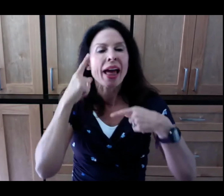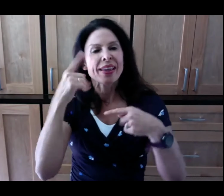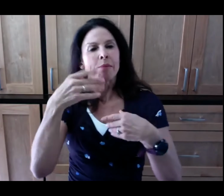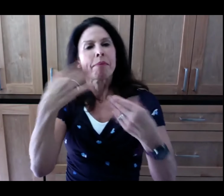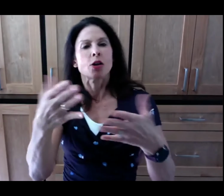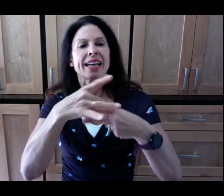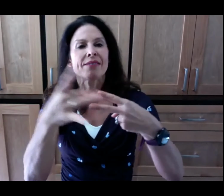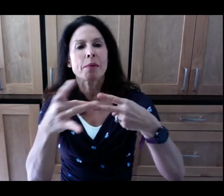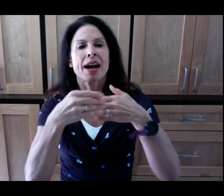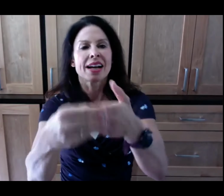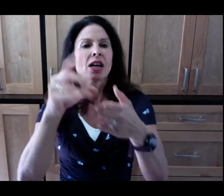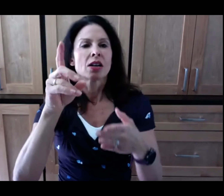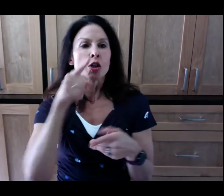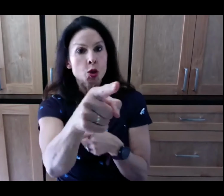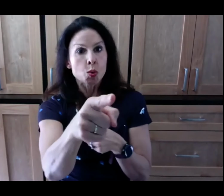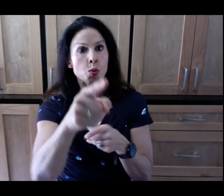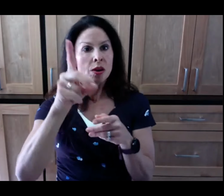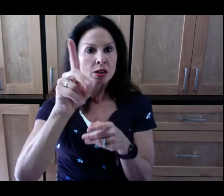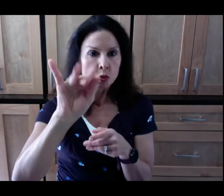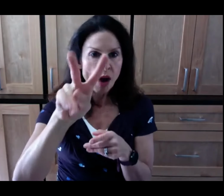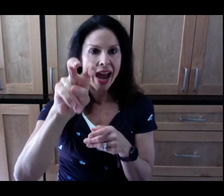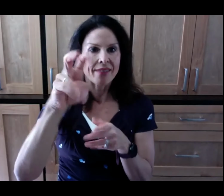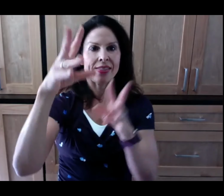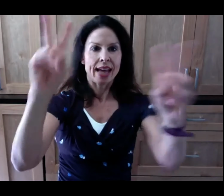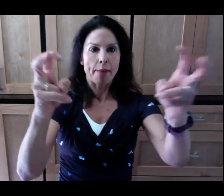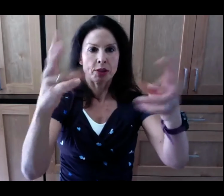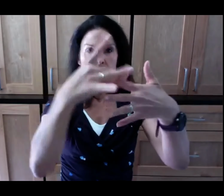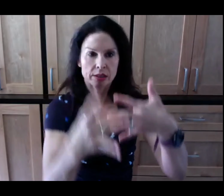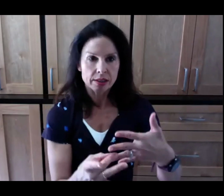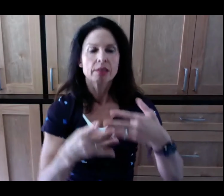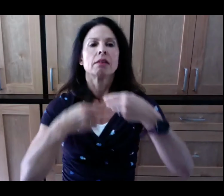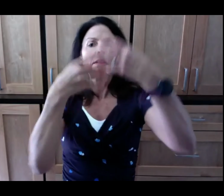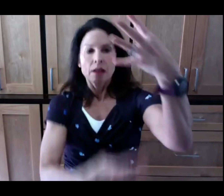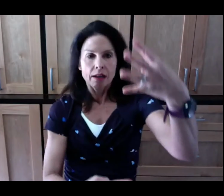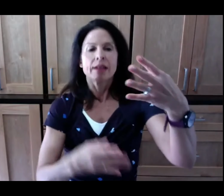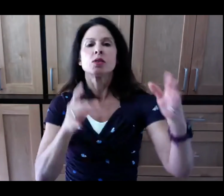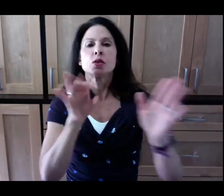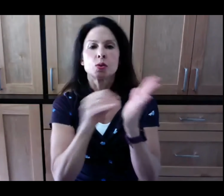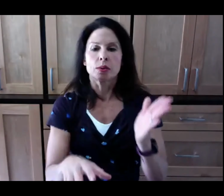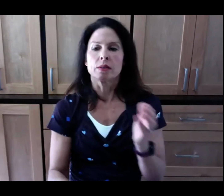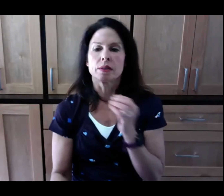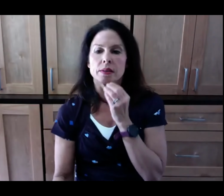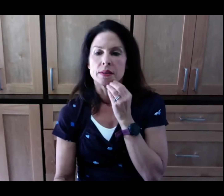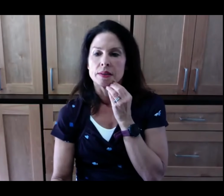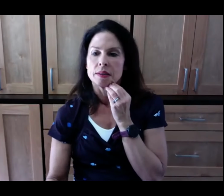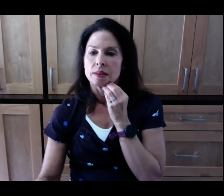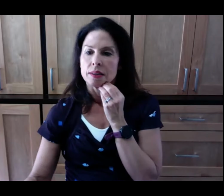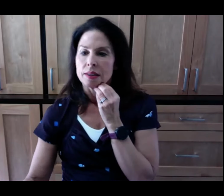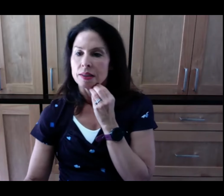It gives them incentive if you give them a choice of a couple topics, and the students